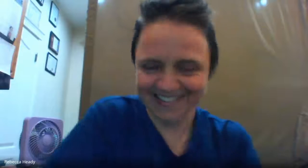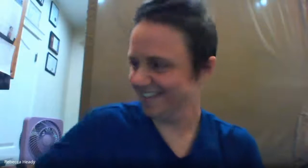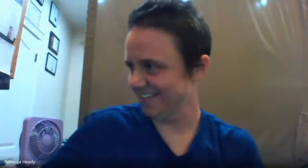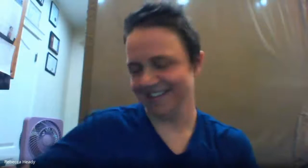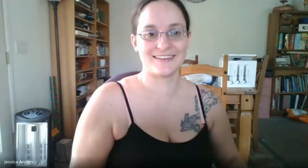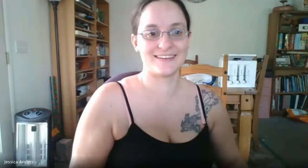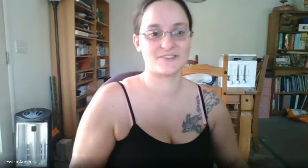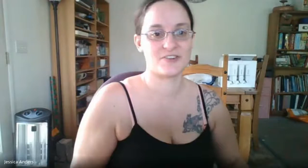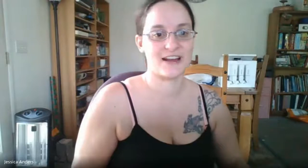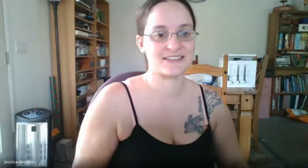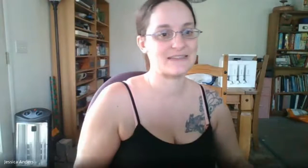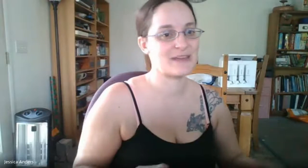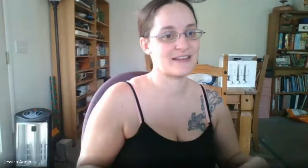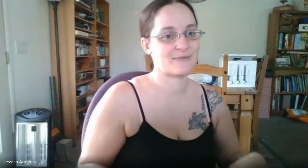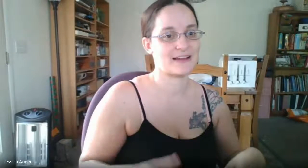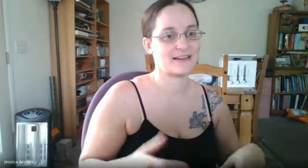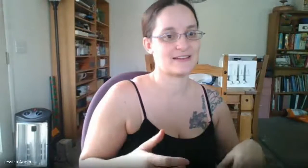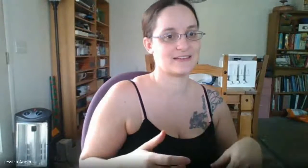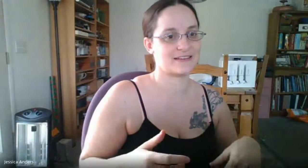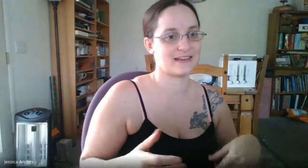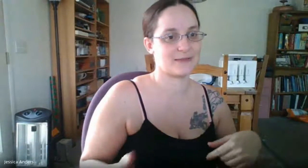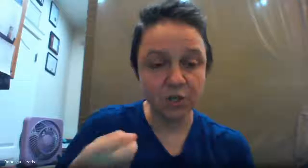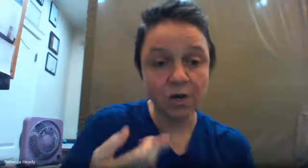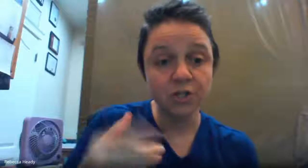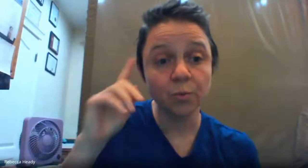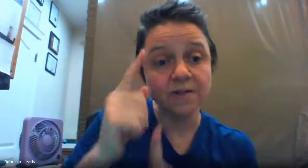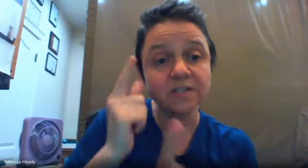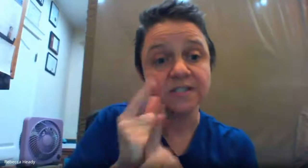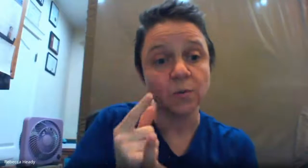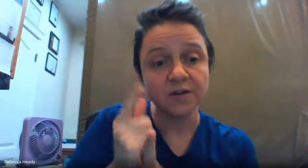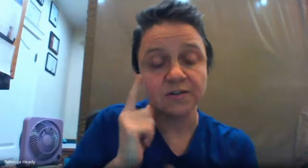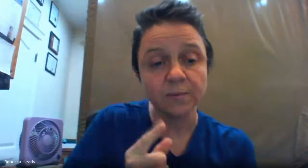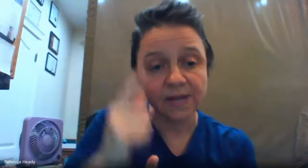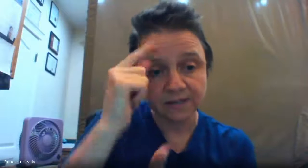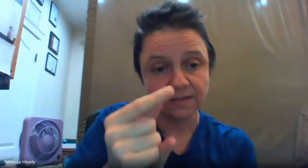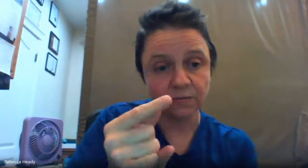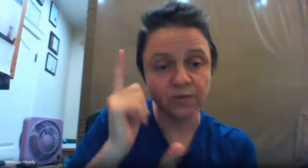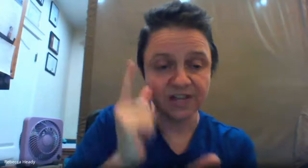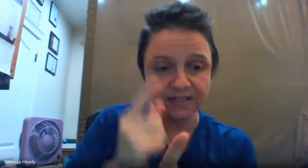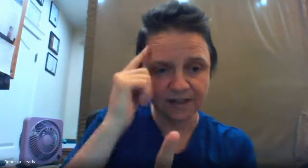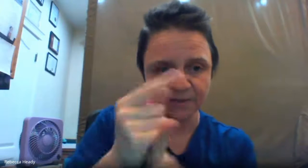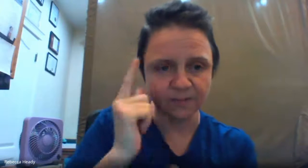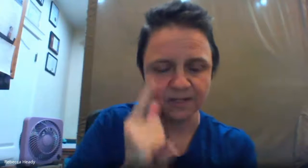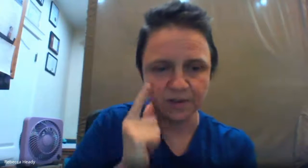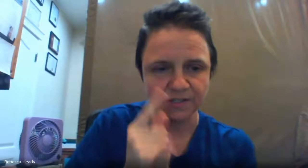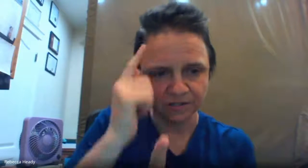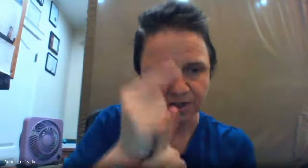So you're asking me, right? Yep. Do you What want to do brothers? Do you want to do siblings? So that's the same for siblings, brother, sister. Or do you want